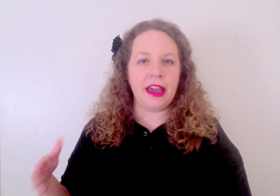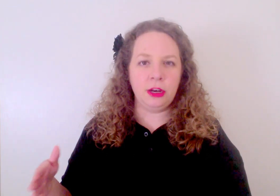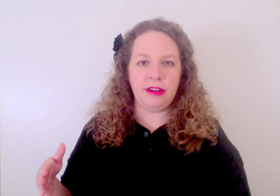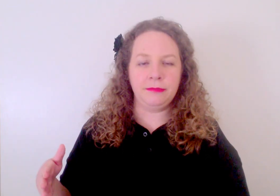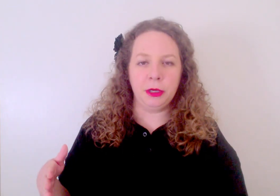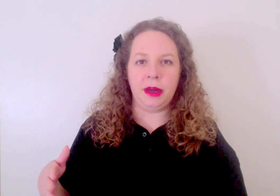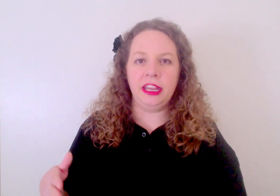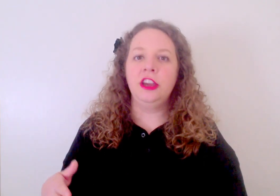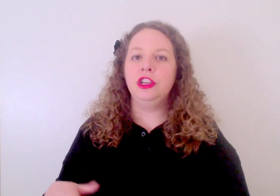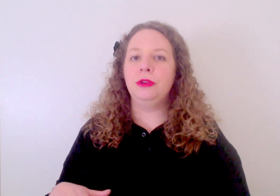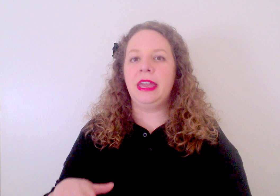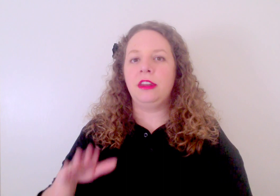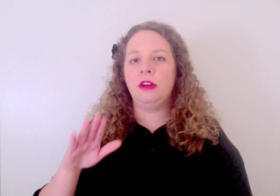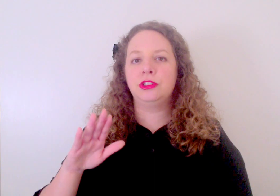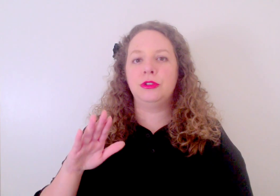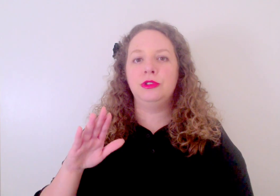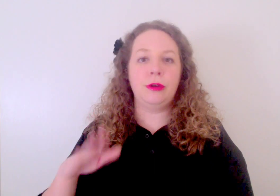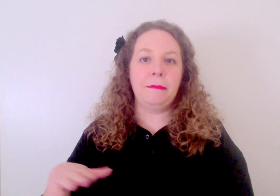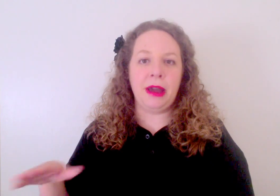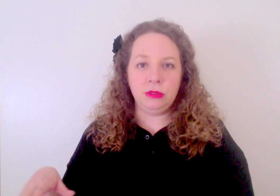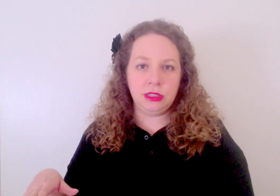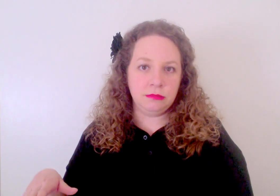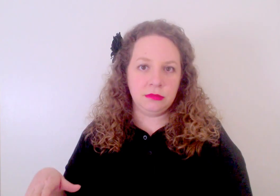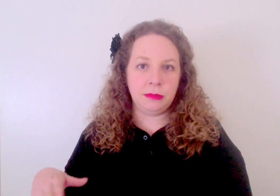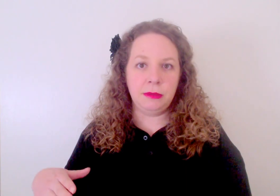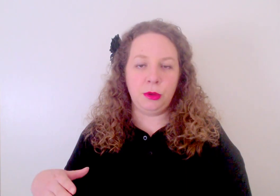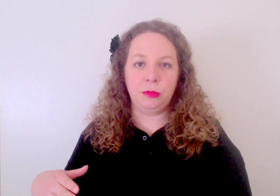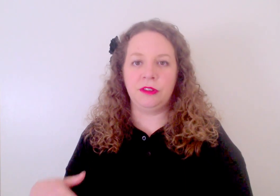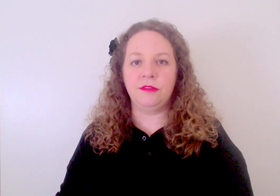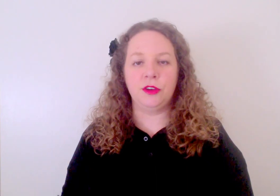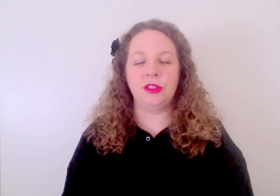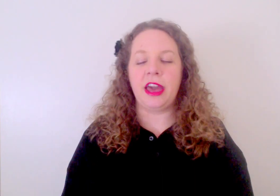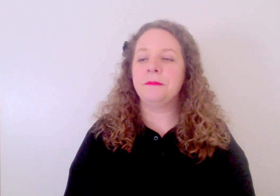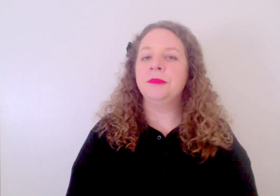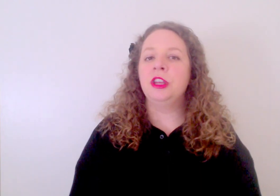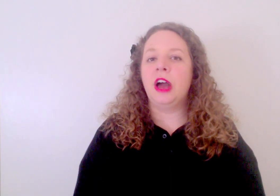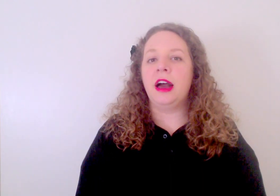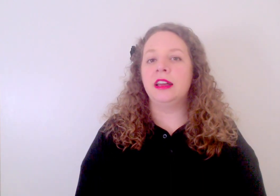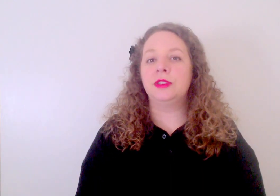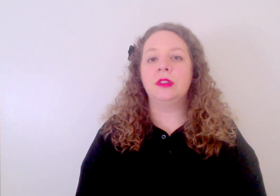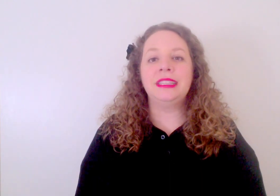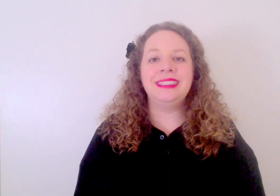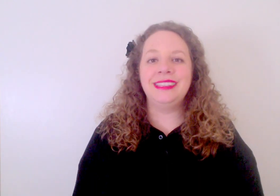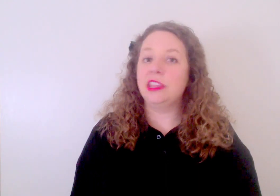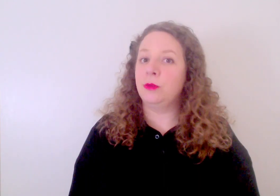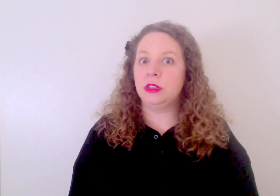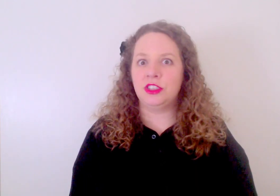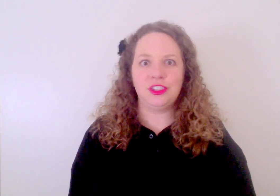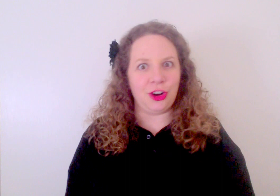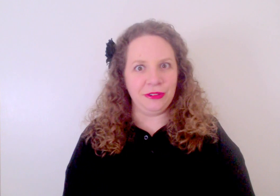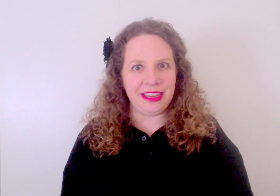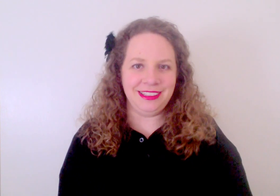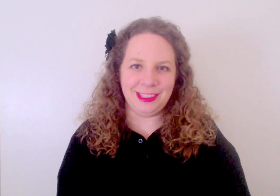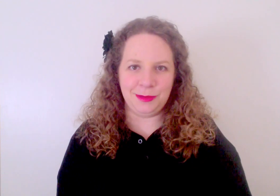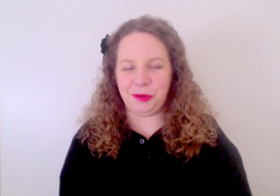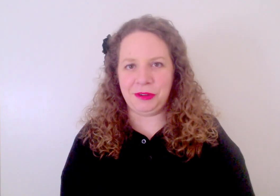away from your body. You can also do a bounce. Some people prefer that. So let's take the word starry, since we're going with the